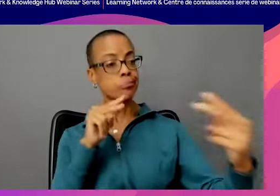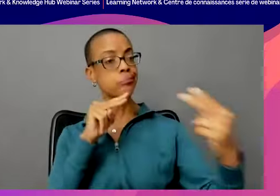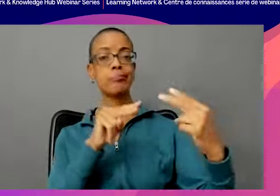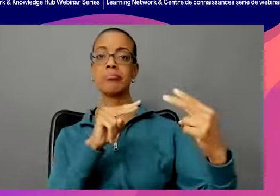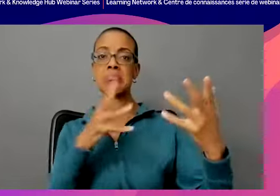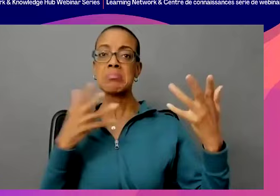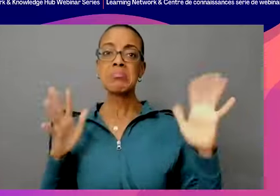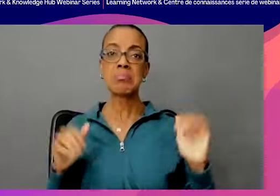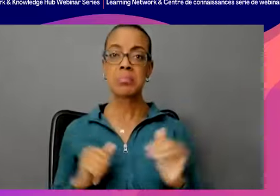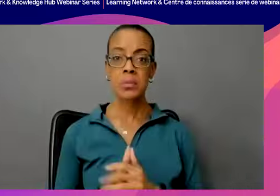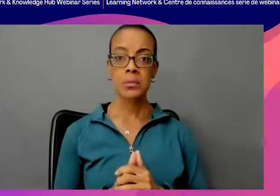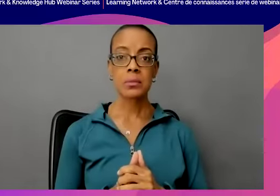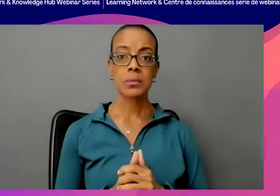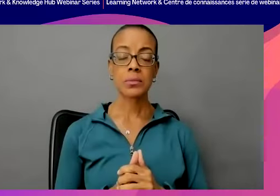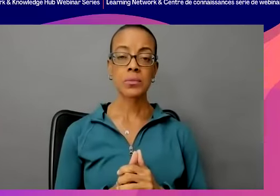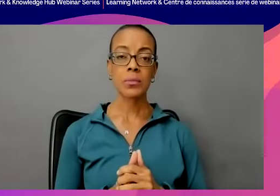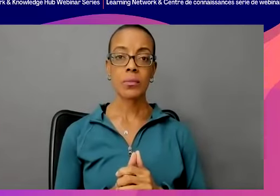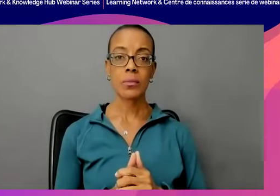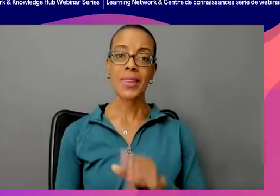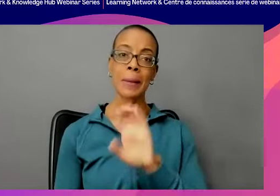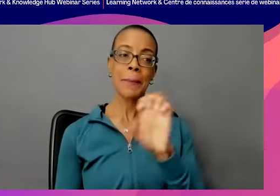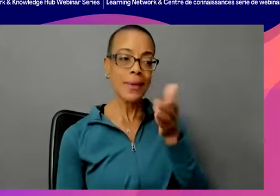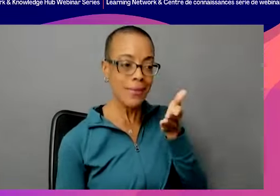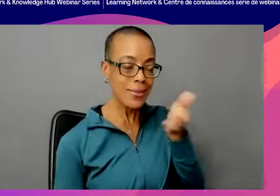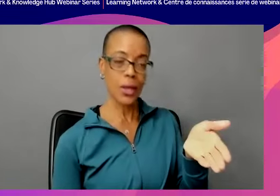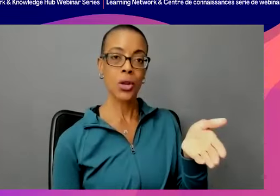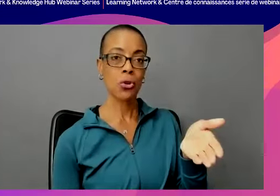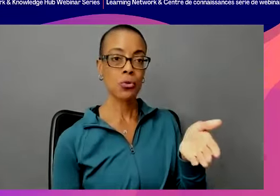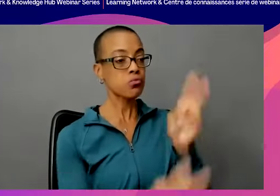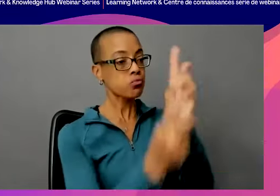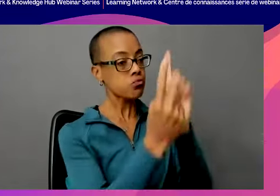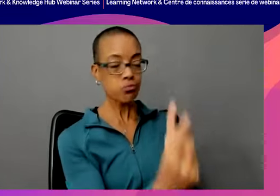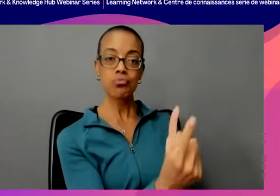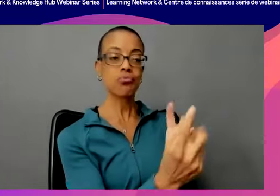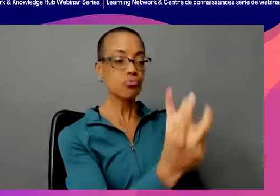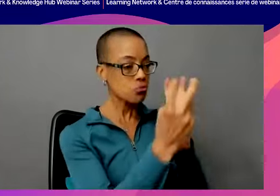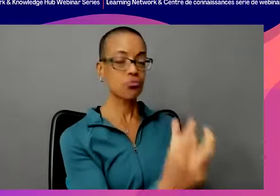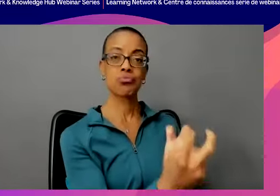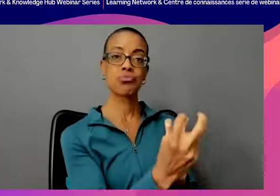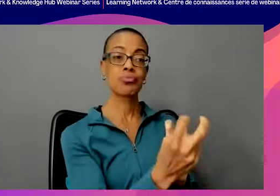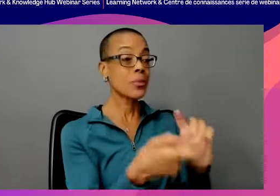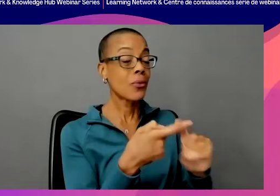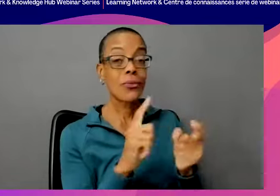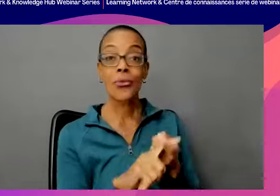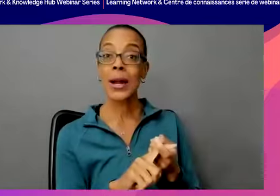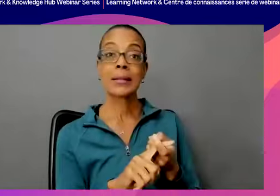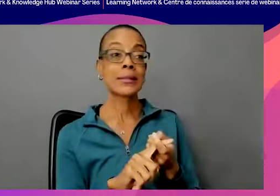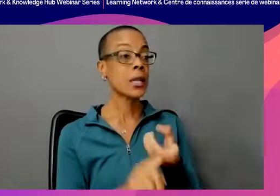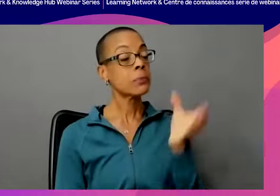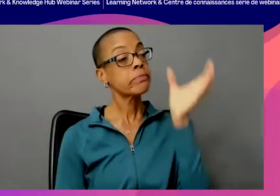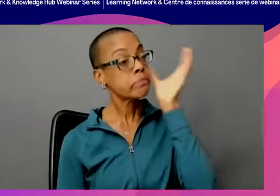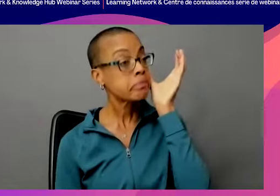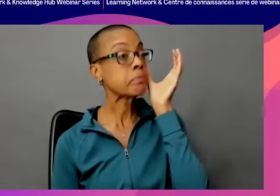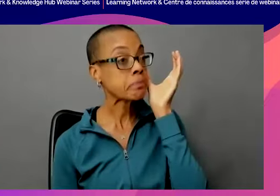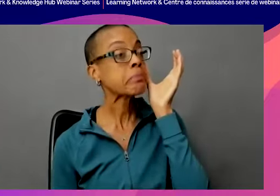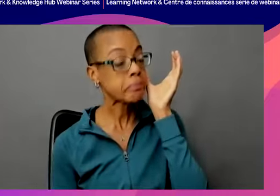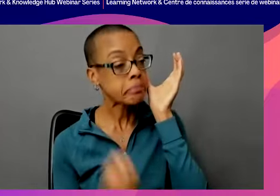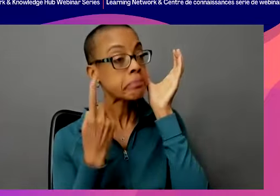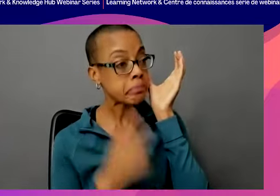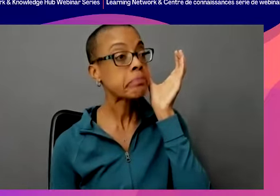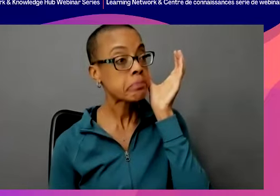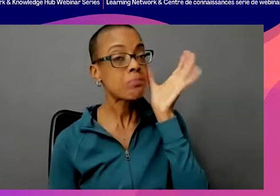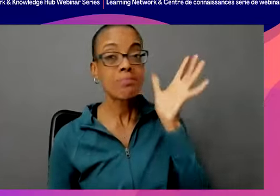connection, just being there for that person as a friend or somebody just for an ear. And